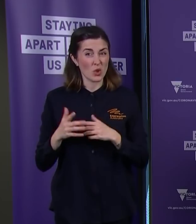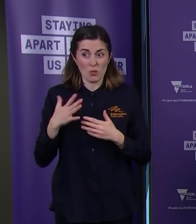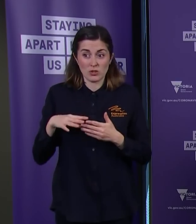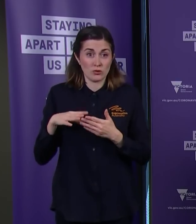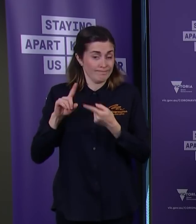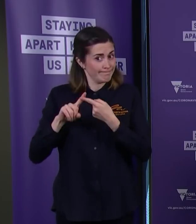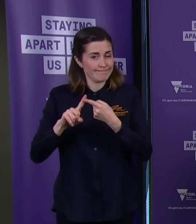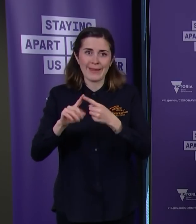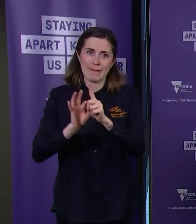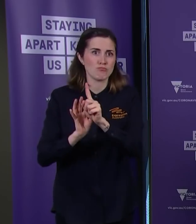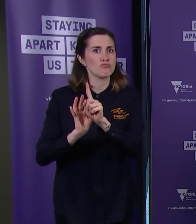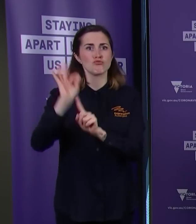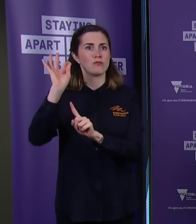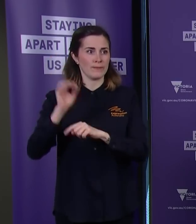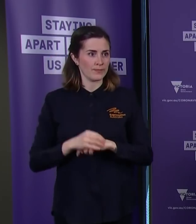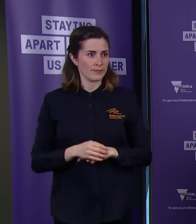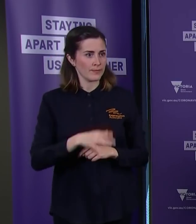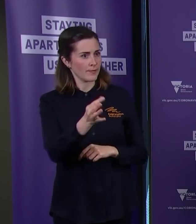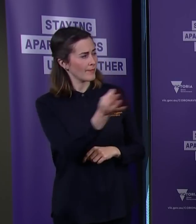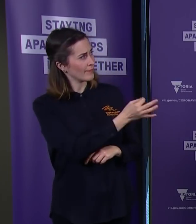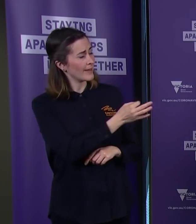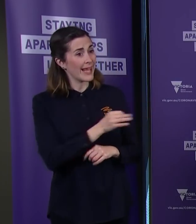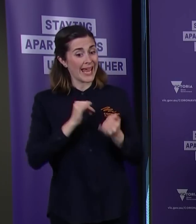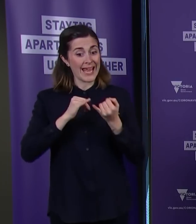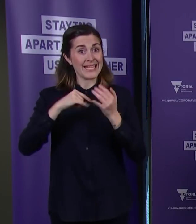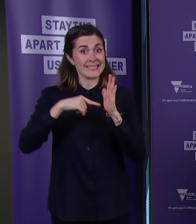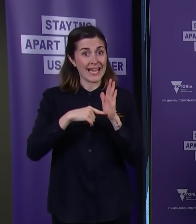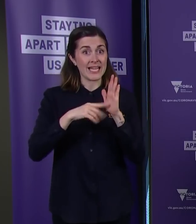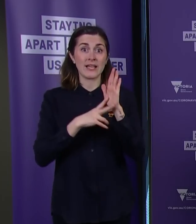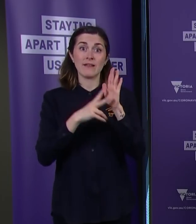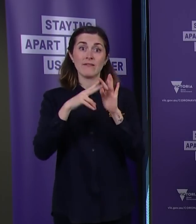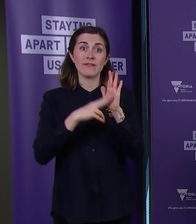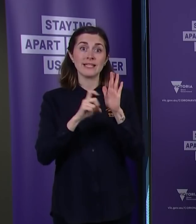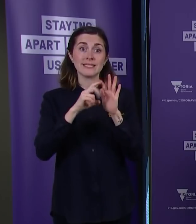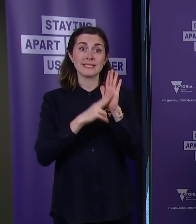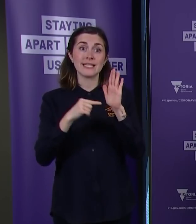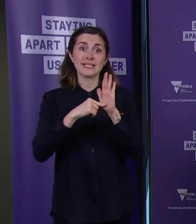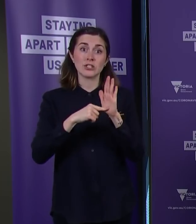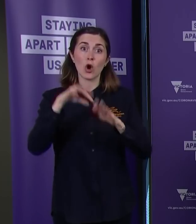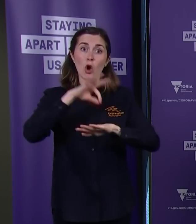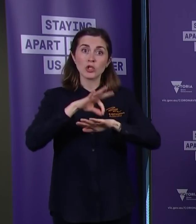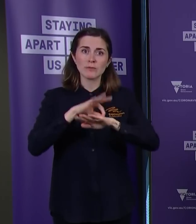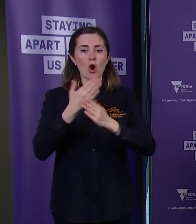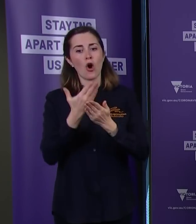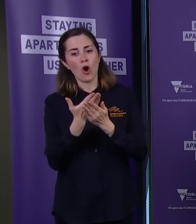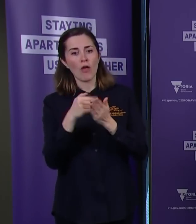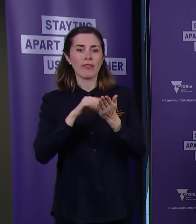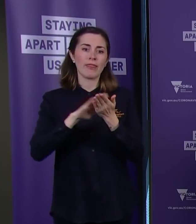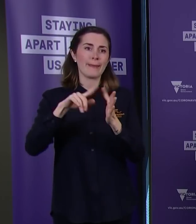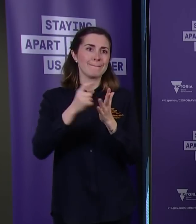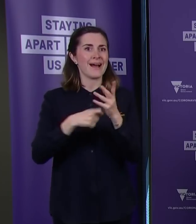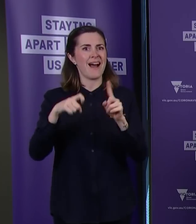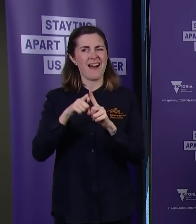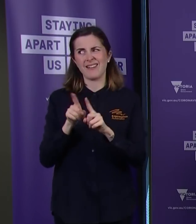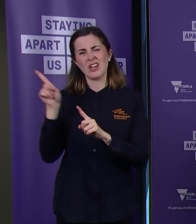focus. St Vincent's on the Park Hospital has had a fair bit of money put into it to refurbish it and get it ready earlier in the pandemic. Do